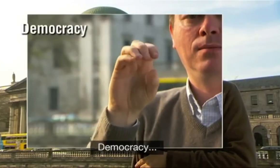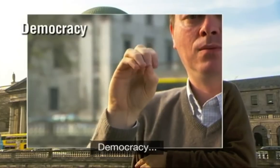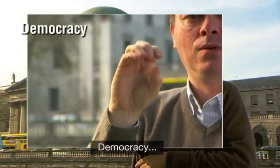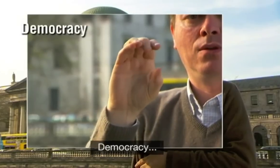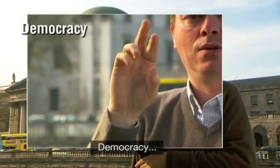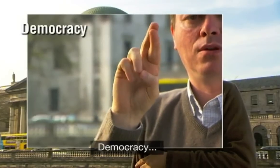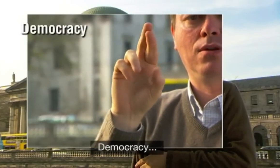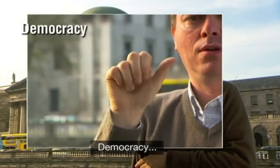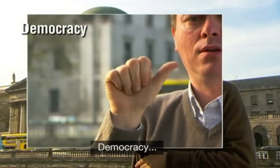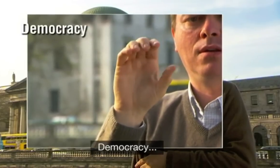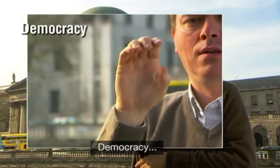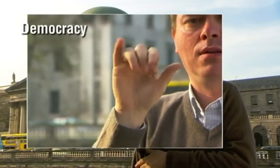Democracy